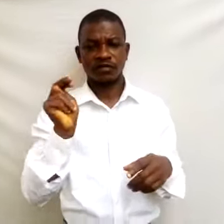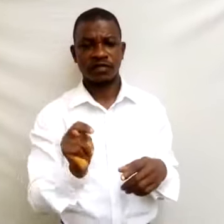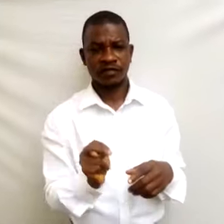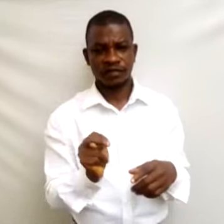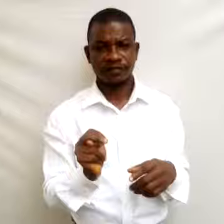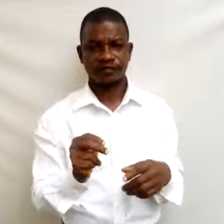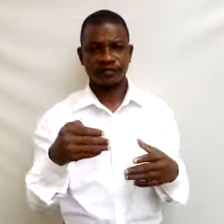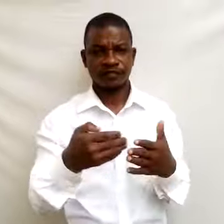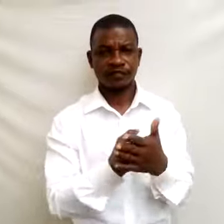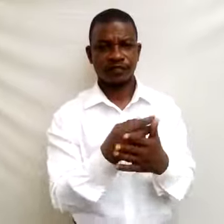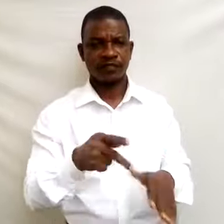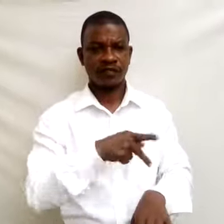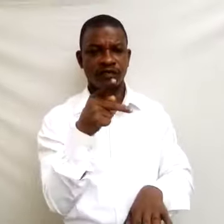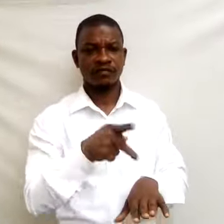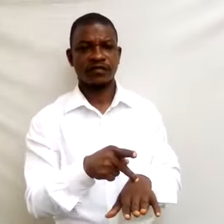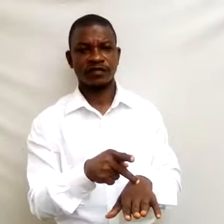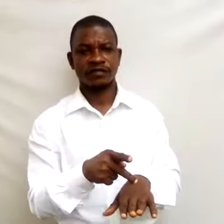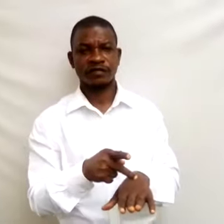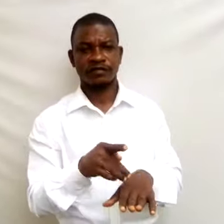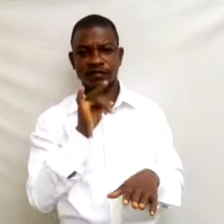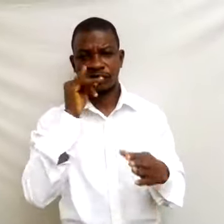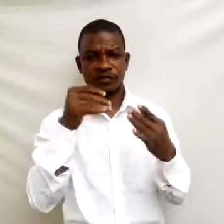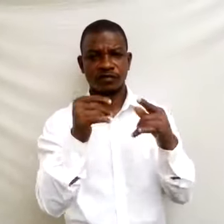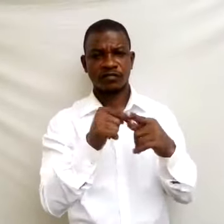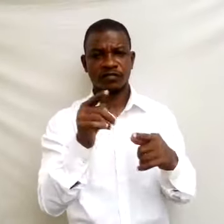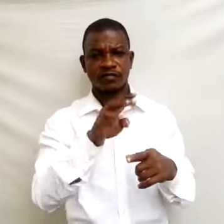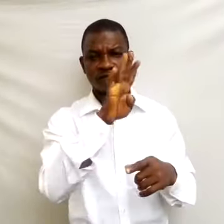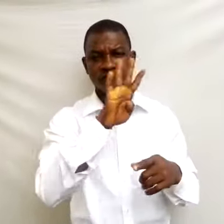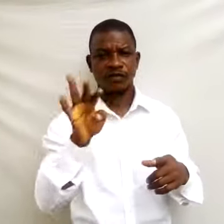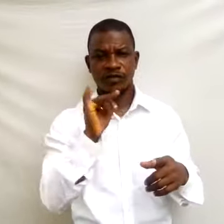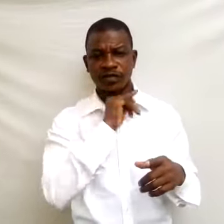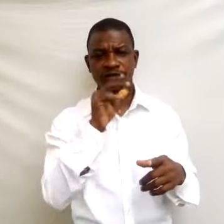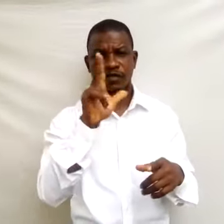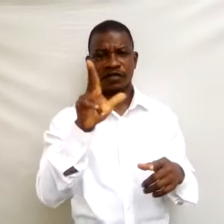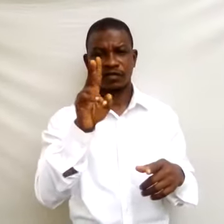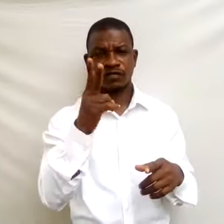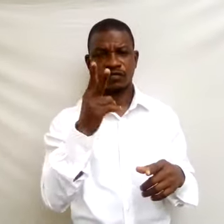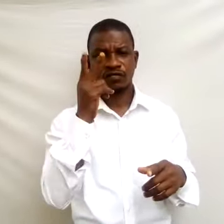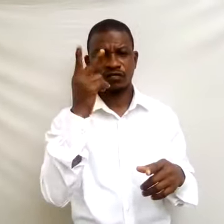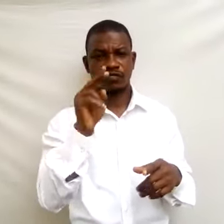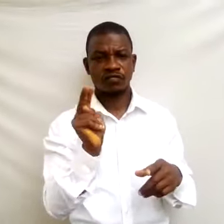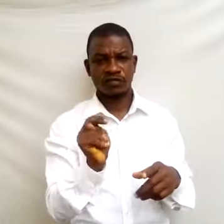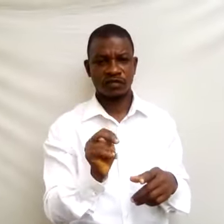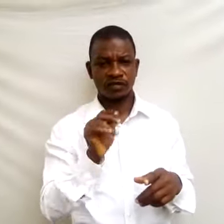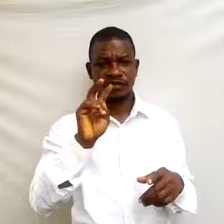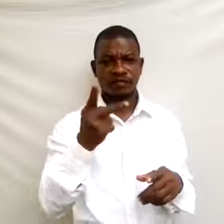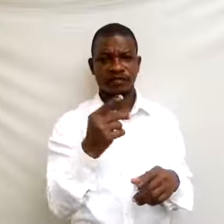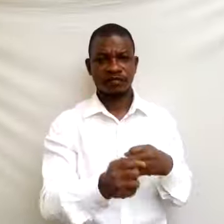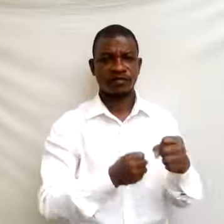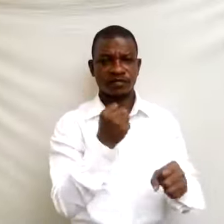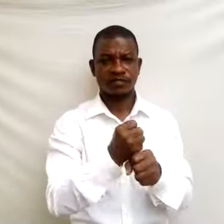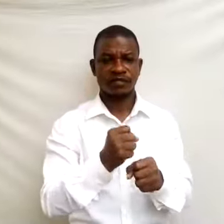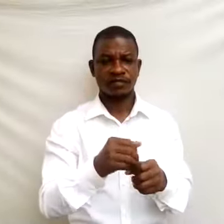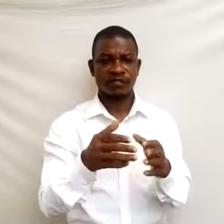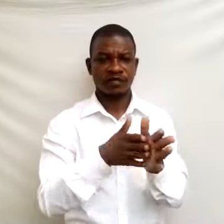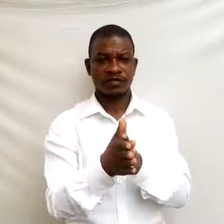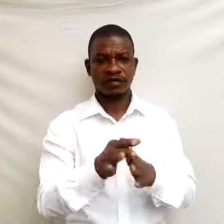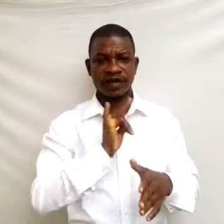New principal is equal to 432 naira. Second year interest I2